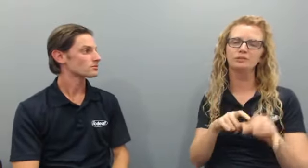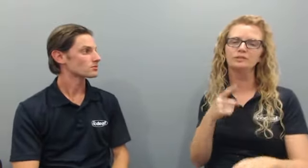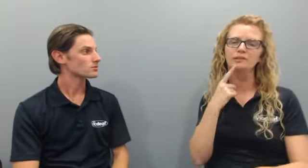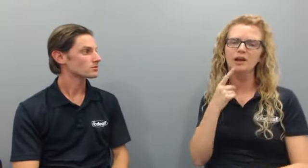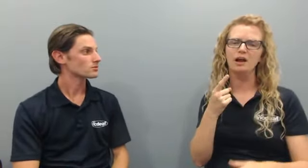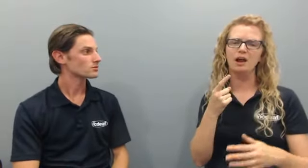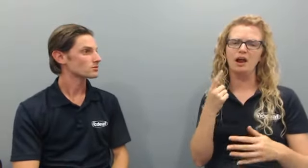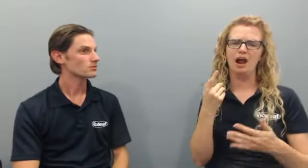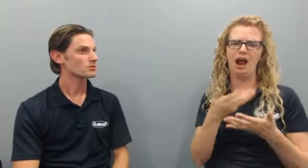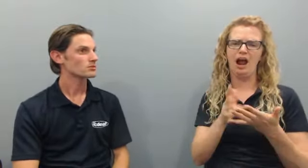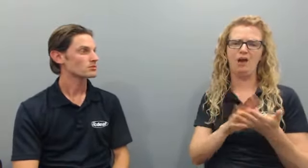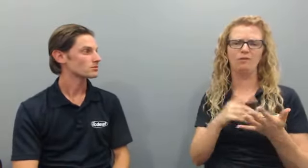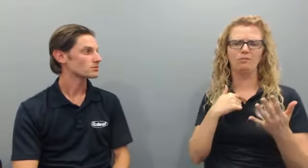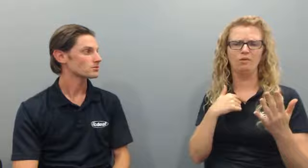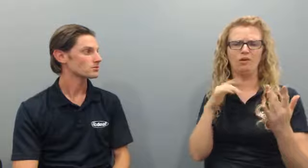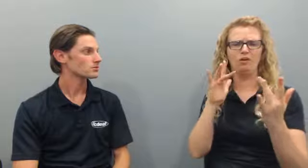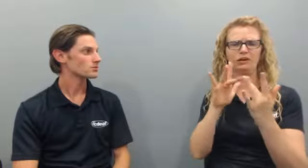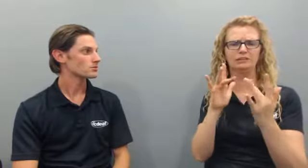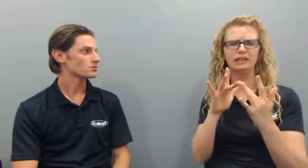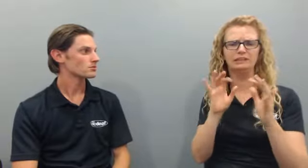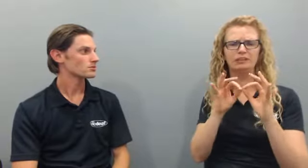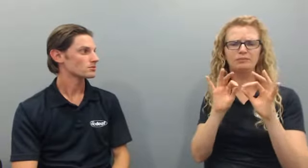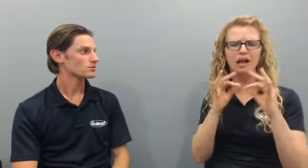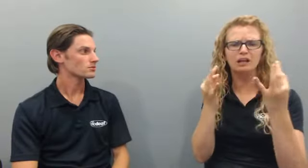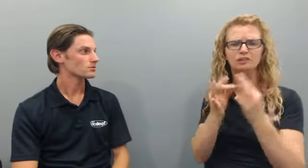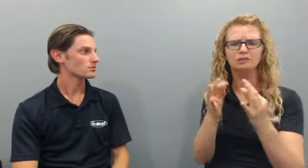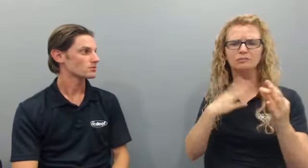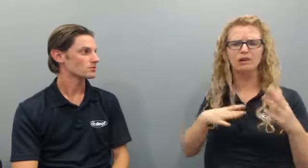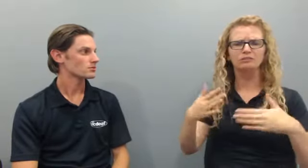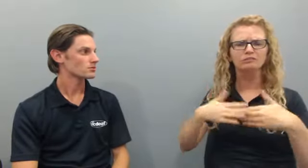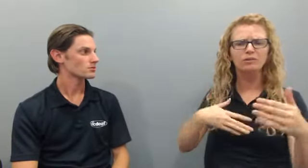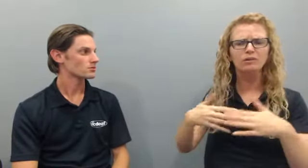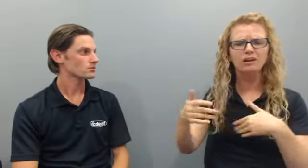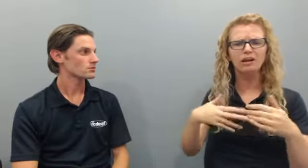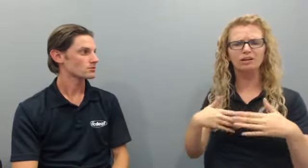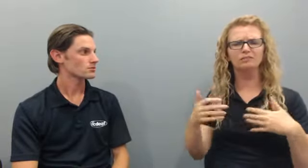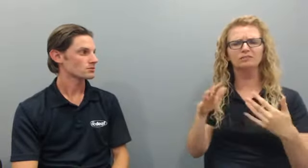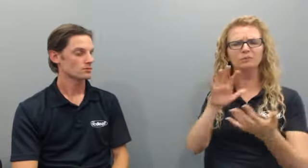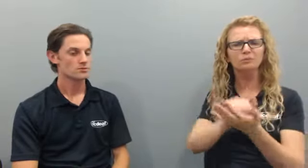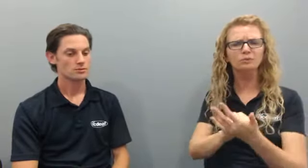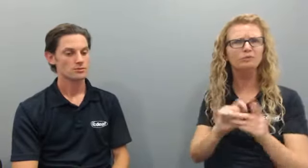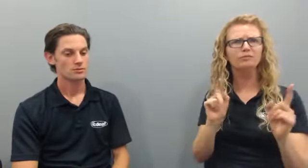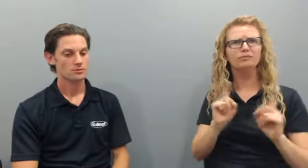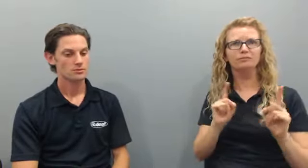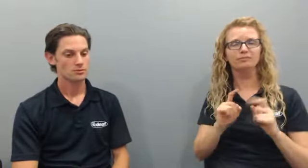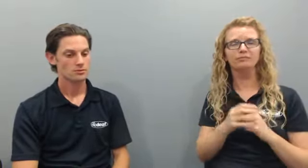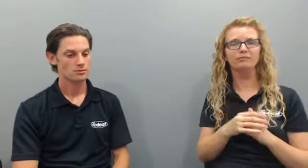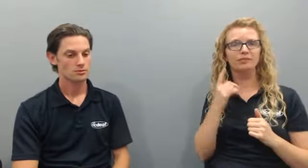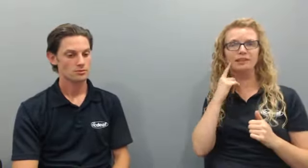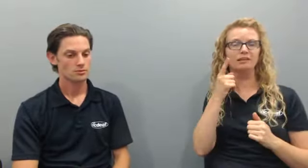So another question that's been asked in an information session is, how do I contact interpreting agencies if I want to book